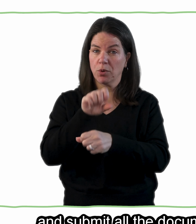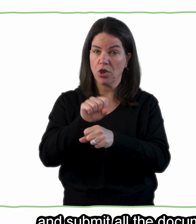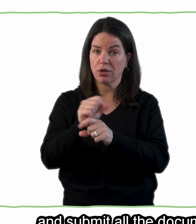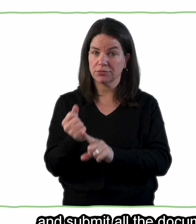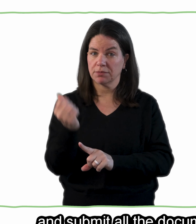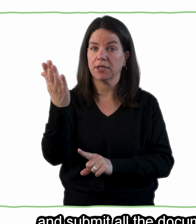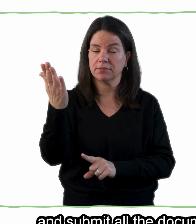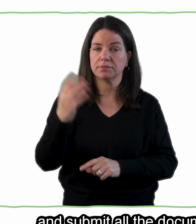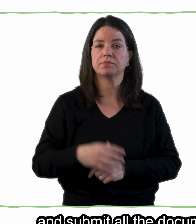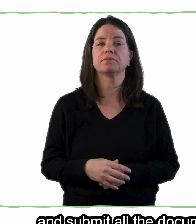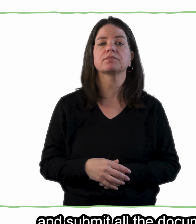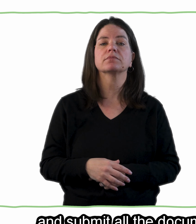the documentation required.